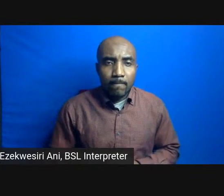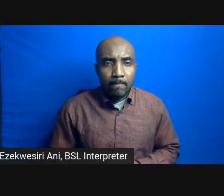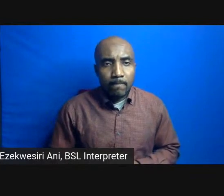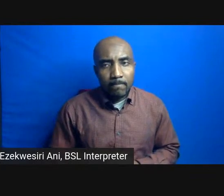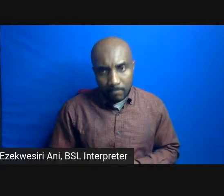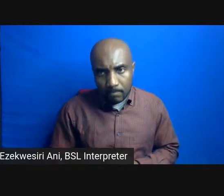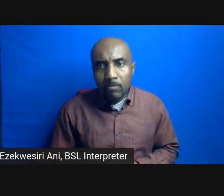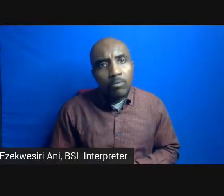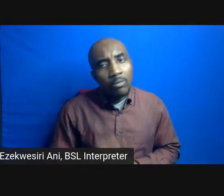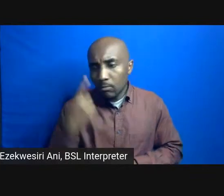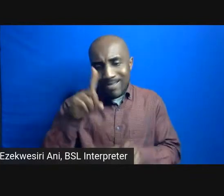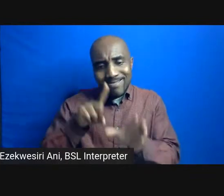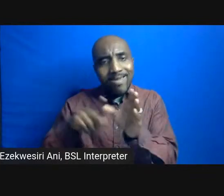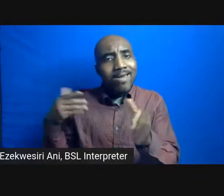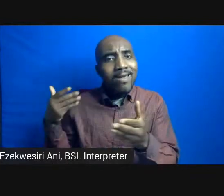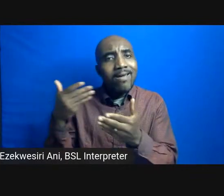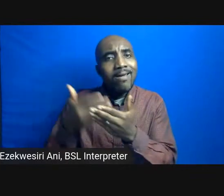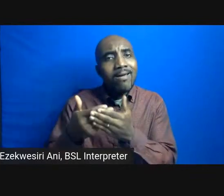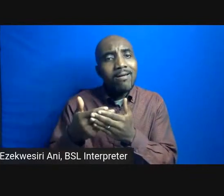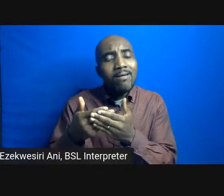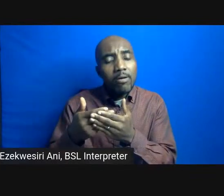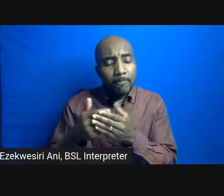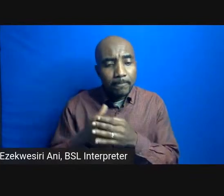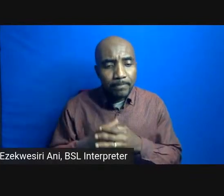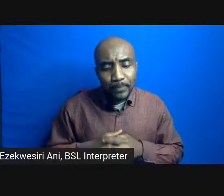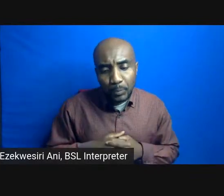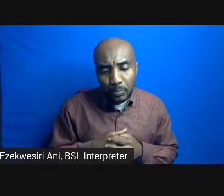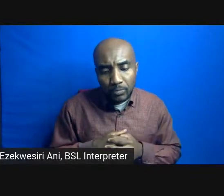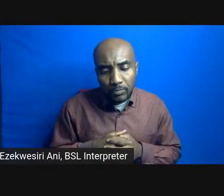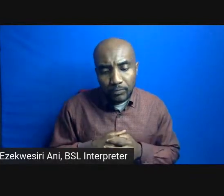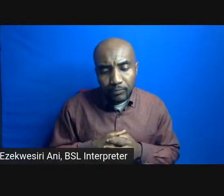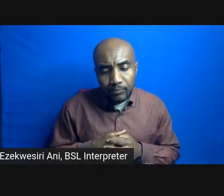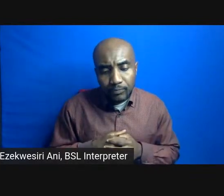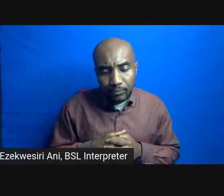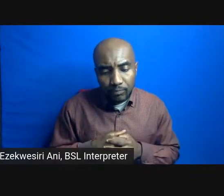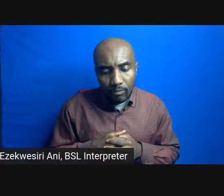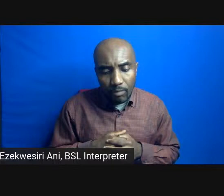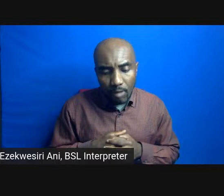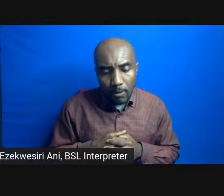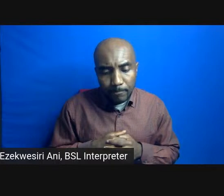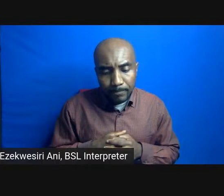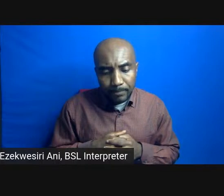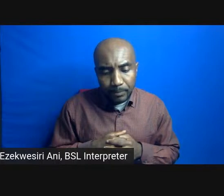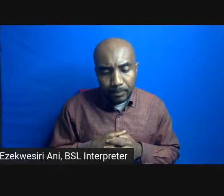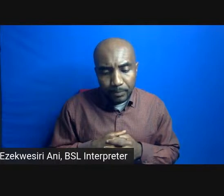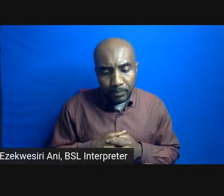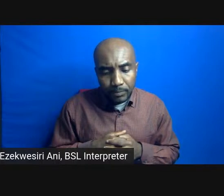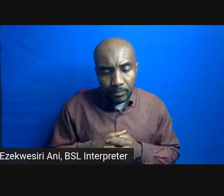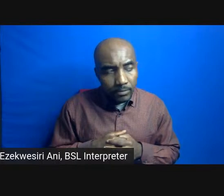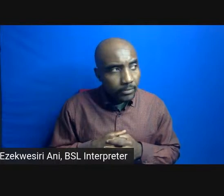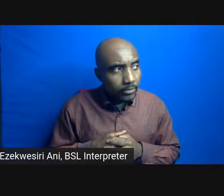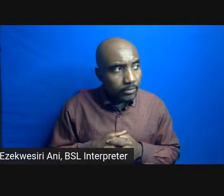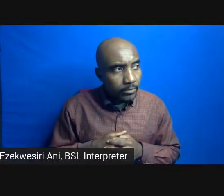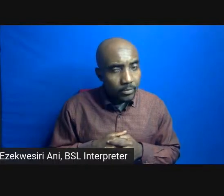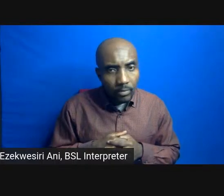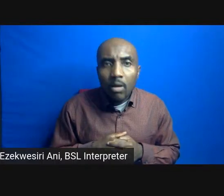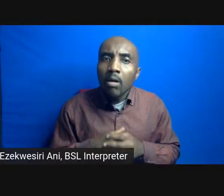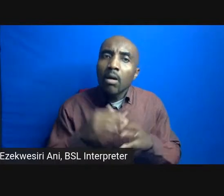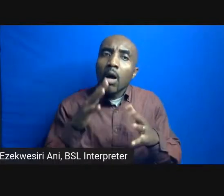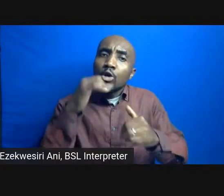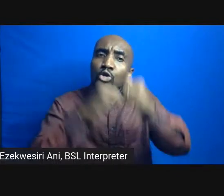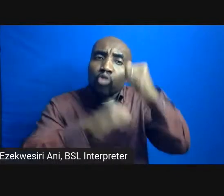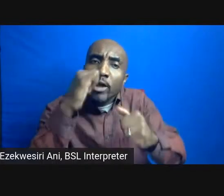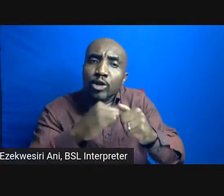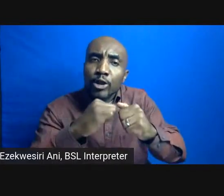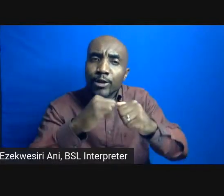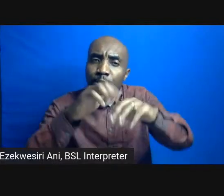In the last year, some of the superficial varnish that covers the structures, the mechanisms,